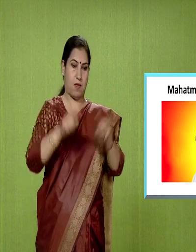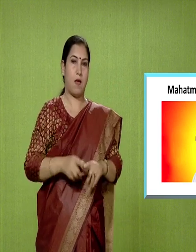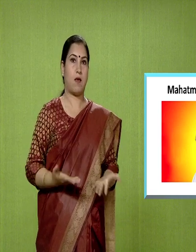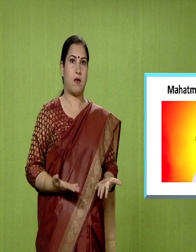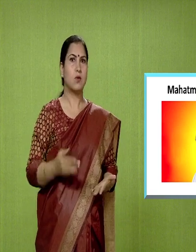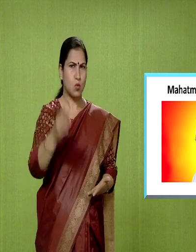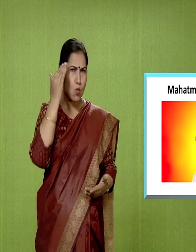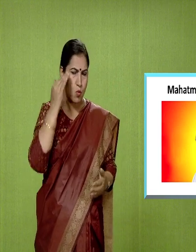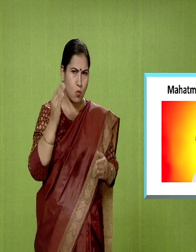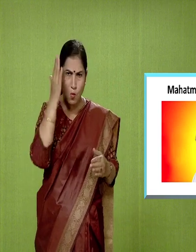Do you know why?